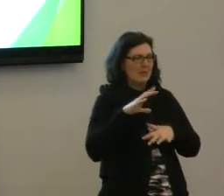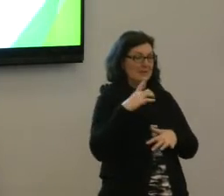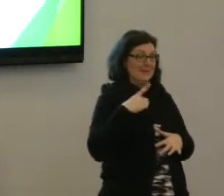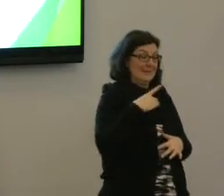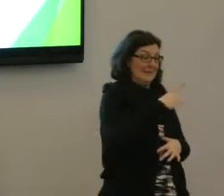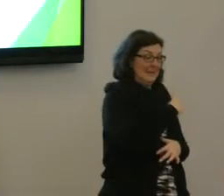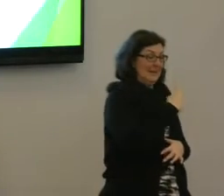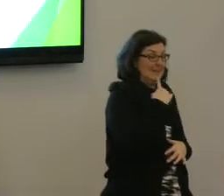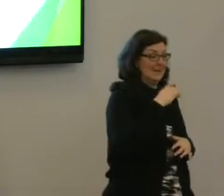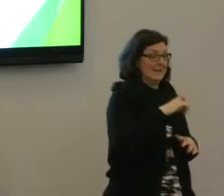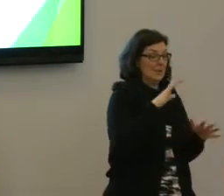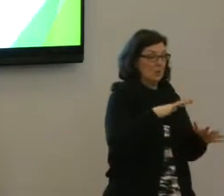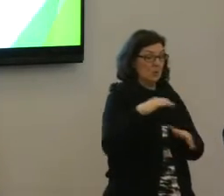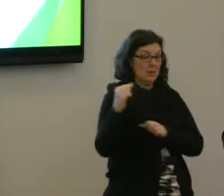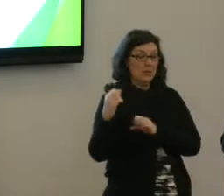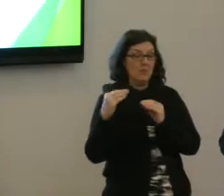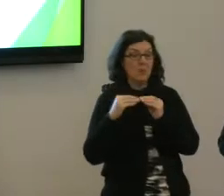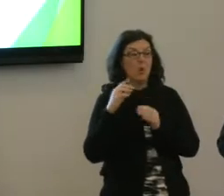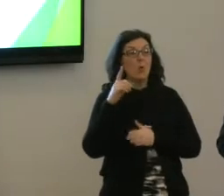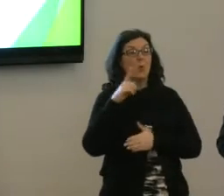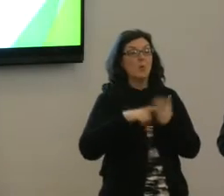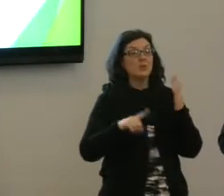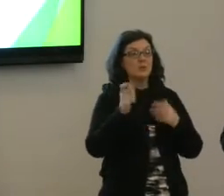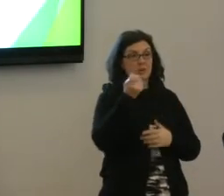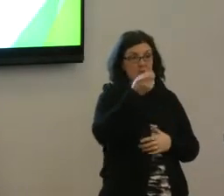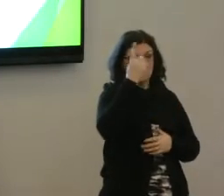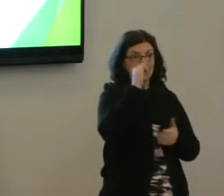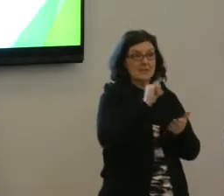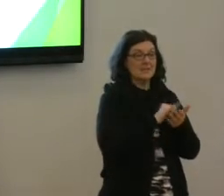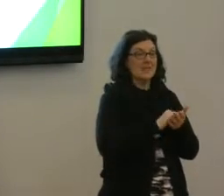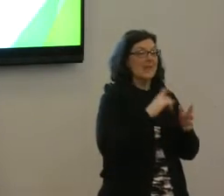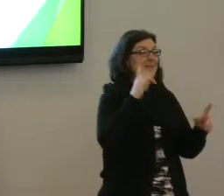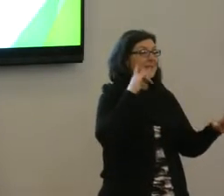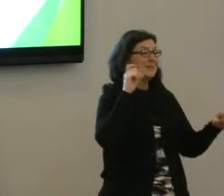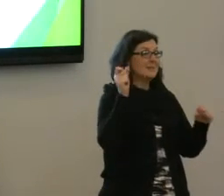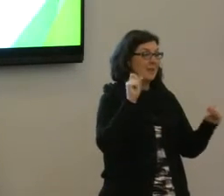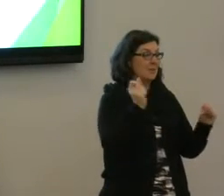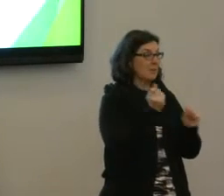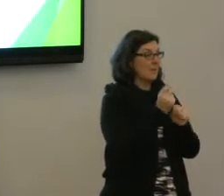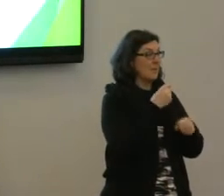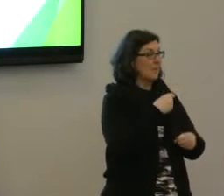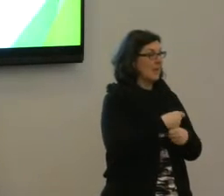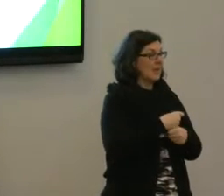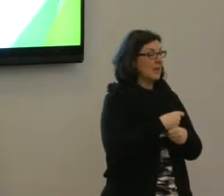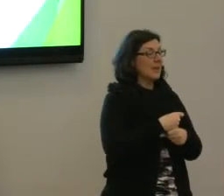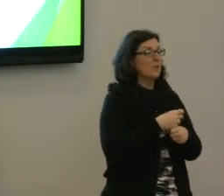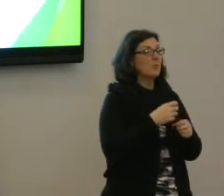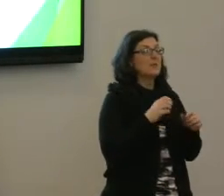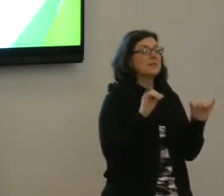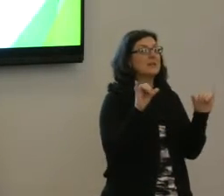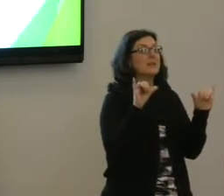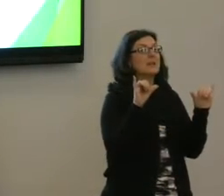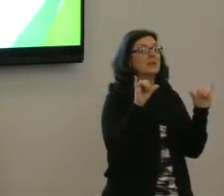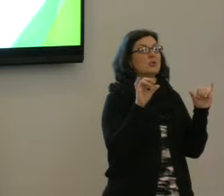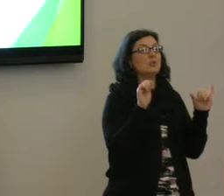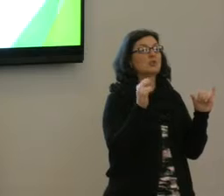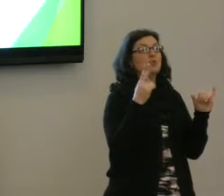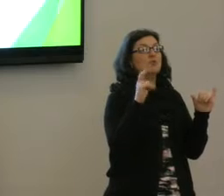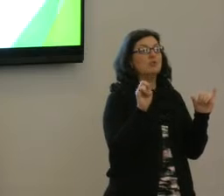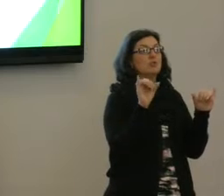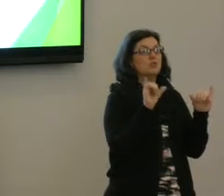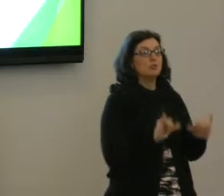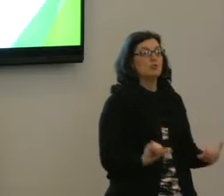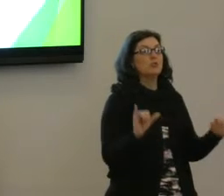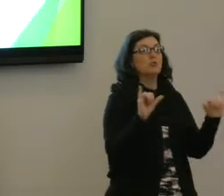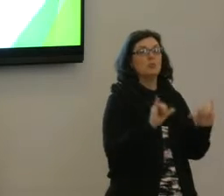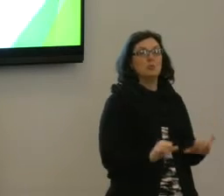move further? And she said what she realized was that the sounds he were making was in tune with the litany and the liturgy of the